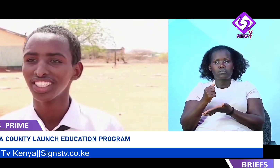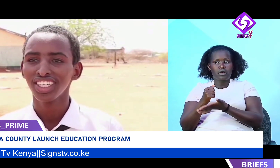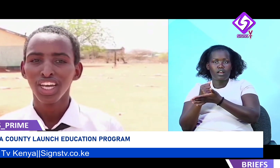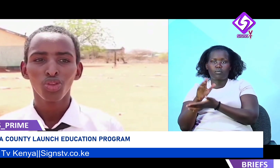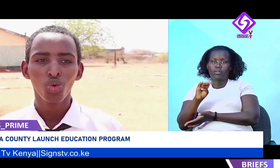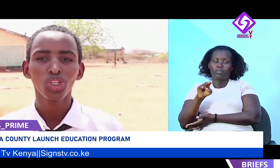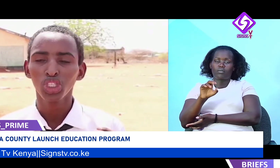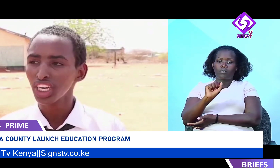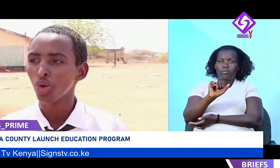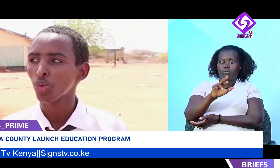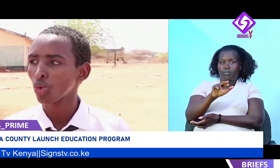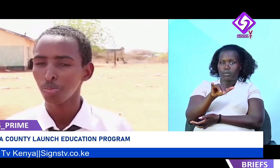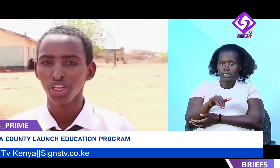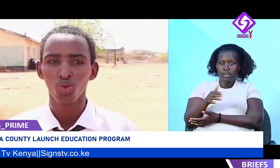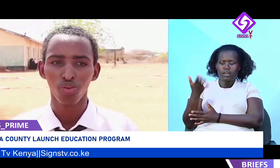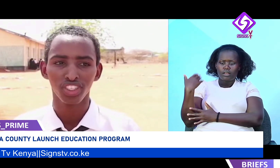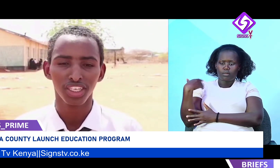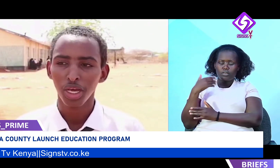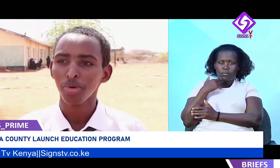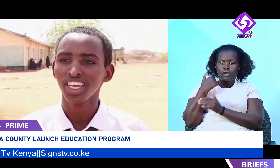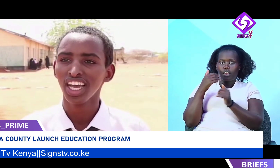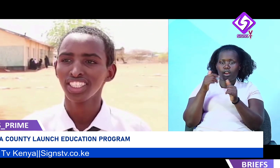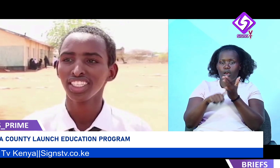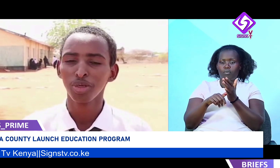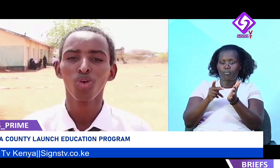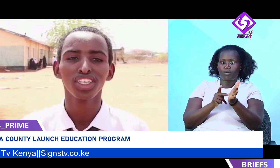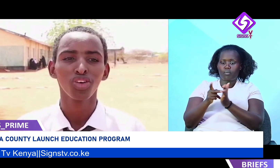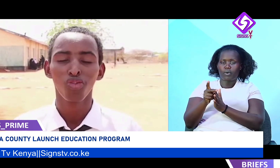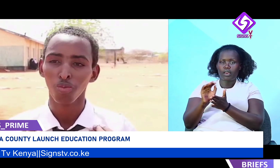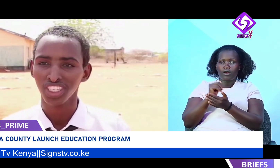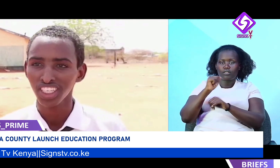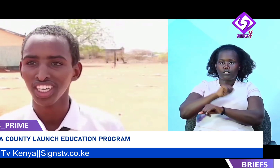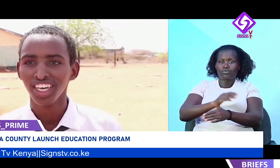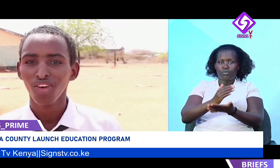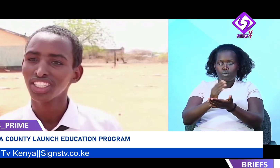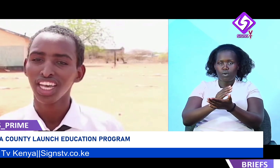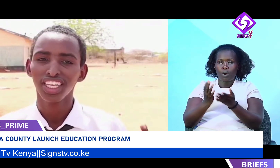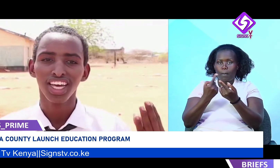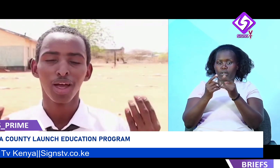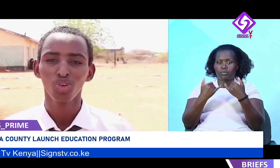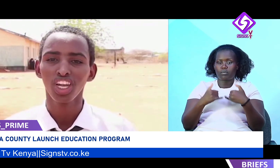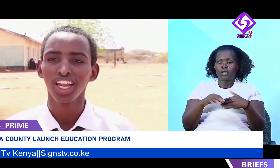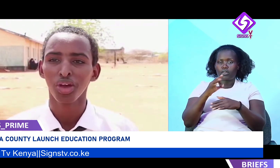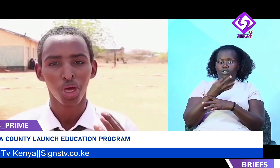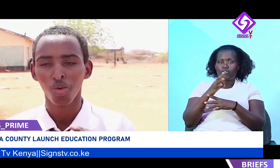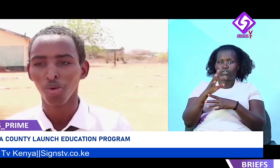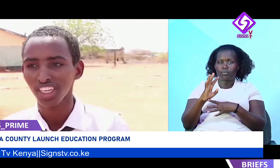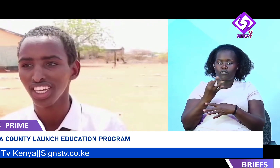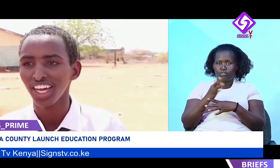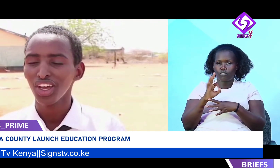tulikuwa shida kulipa school fees, but sasa mimi kwanza niko form 3 Kwanza sasa hii ni alhamdulillah karibu kumaliza